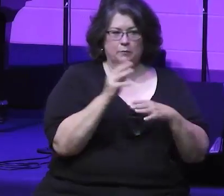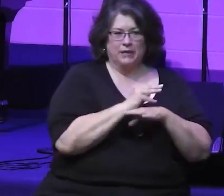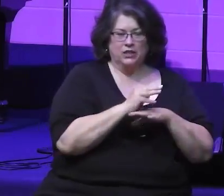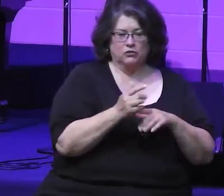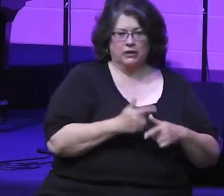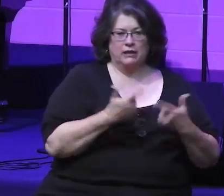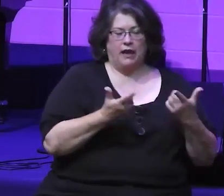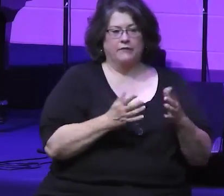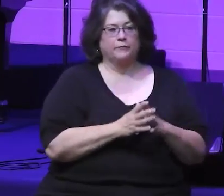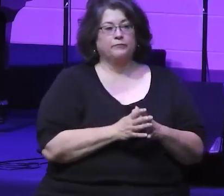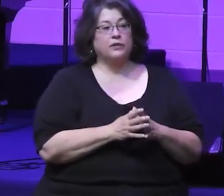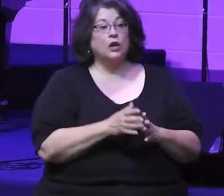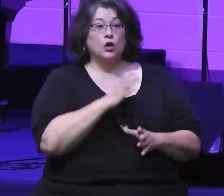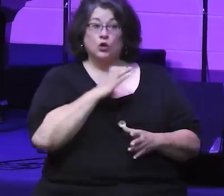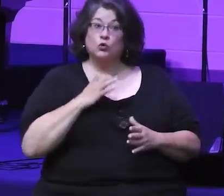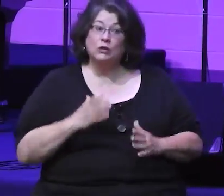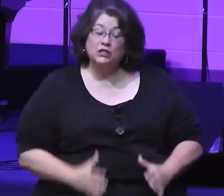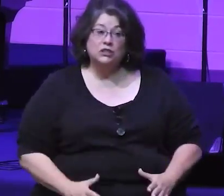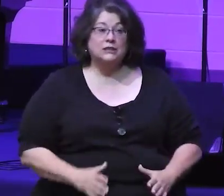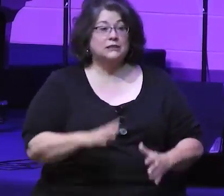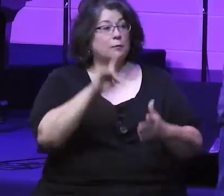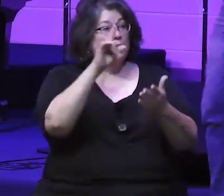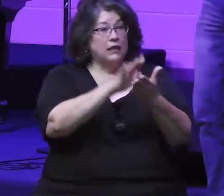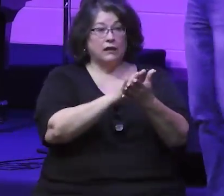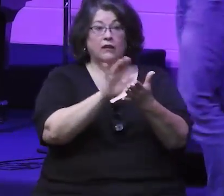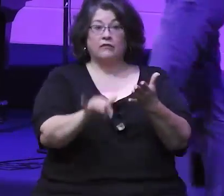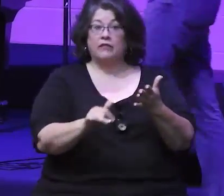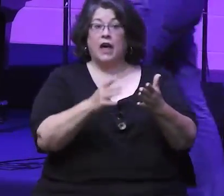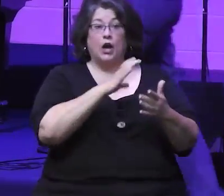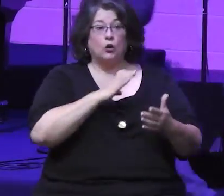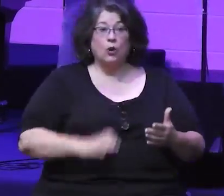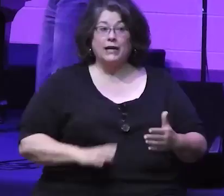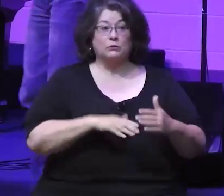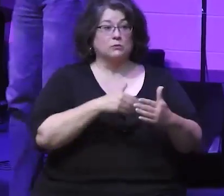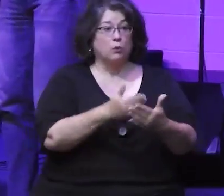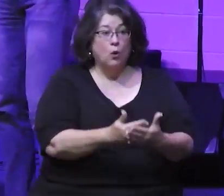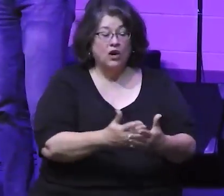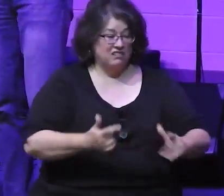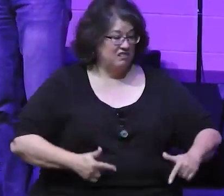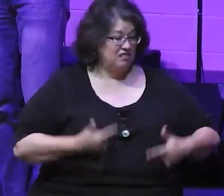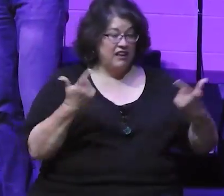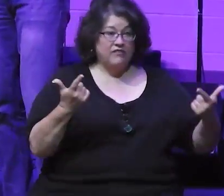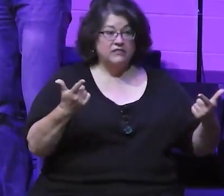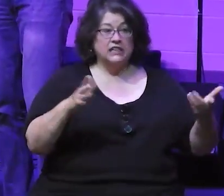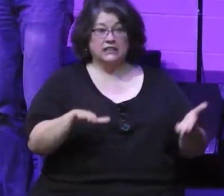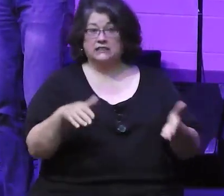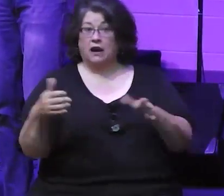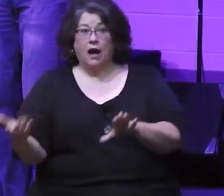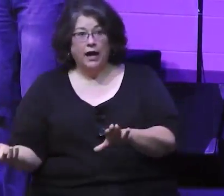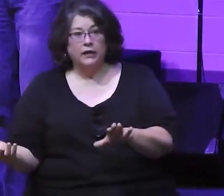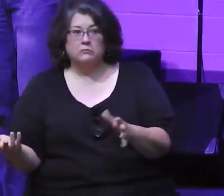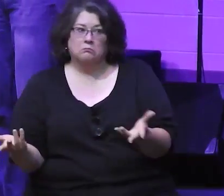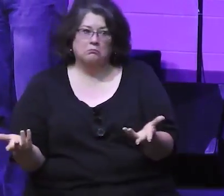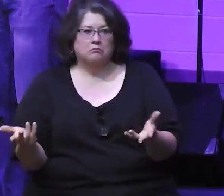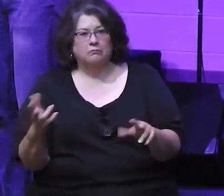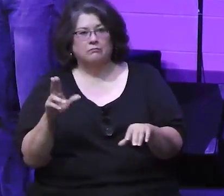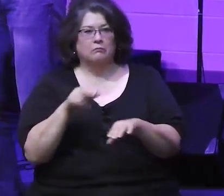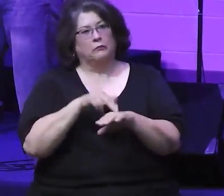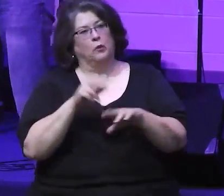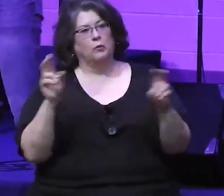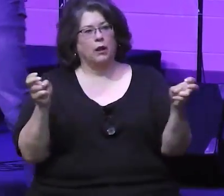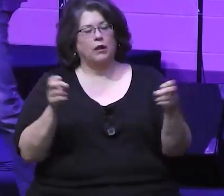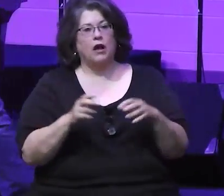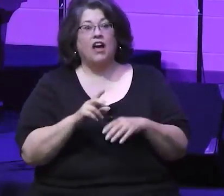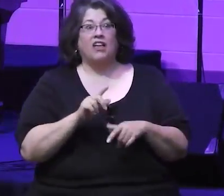believe that Christ was born, lived his life, and died. Nothing odd about that until we get to the fact